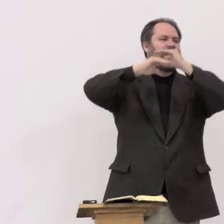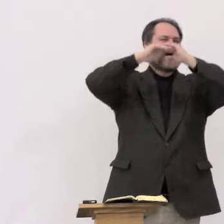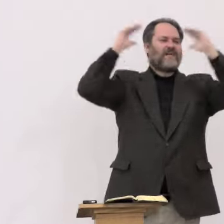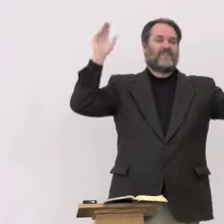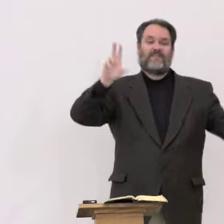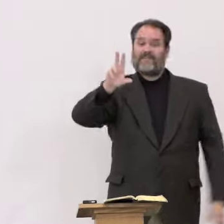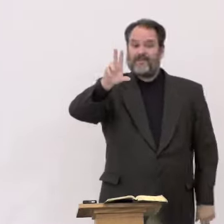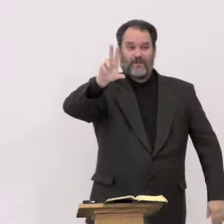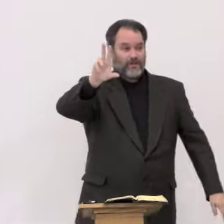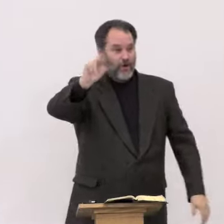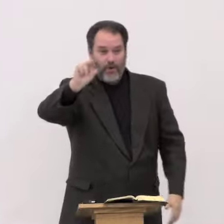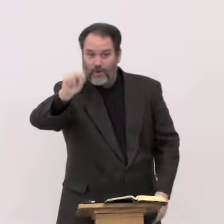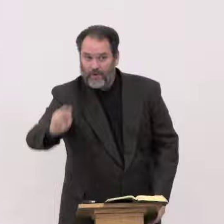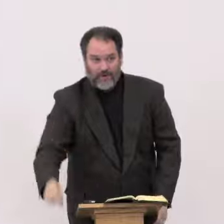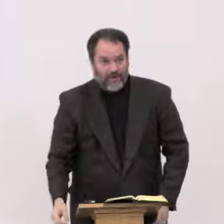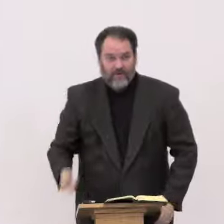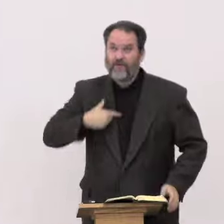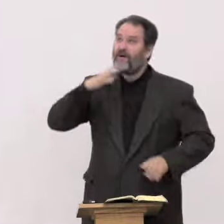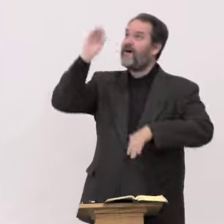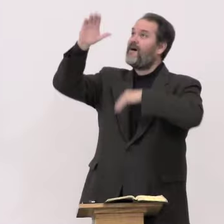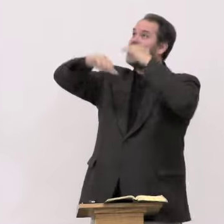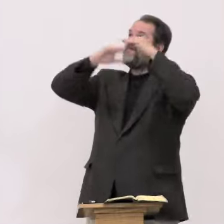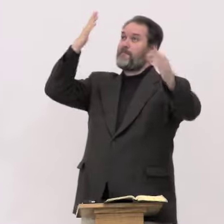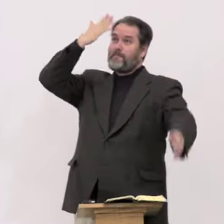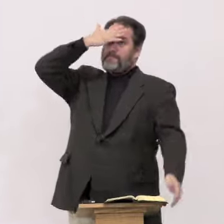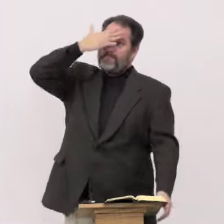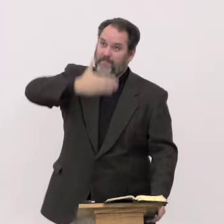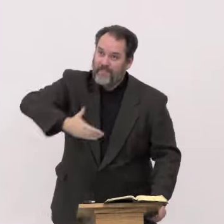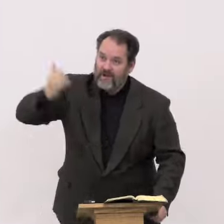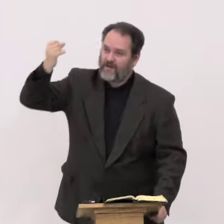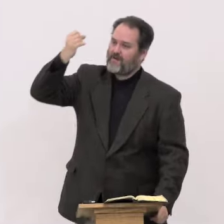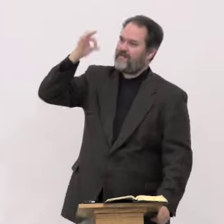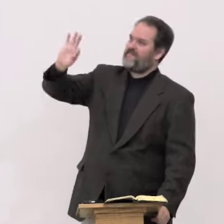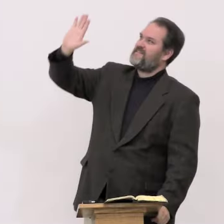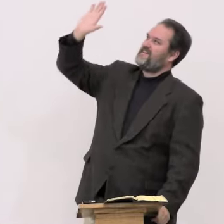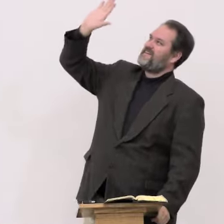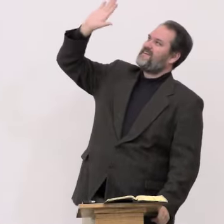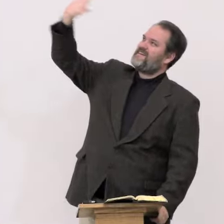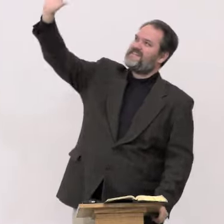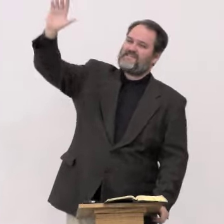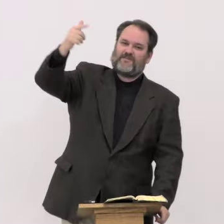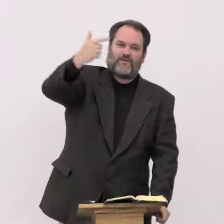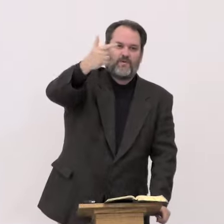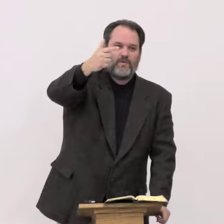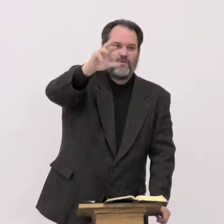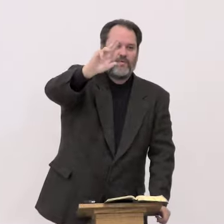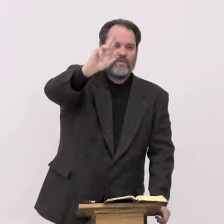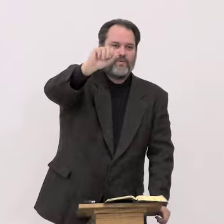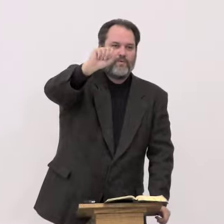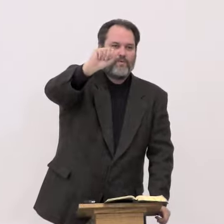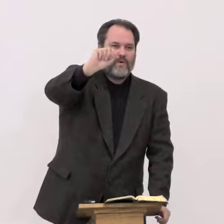how I pray. None of that. I go to heaven because of His grace.